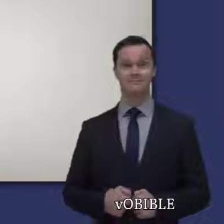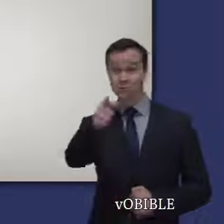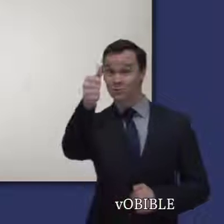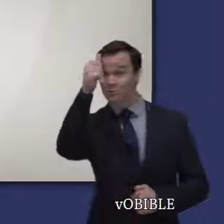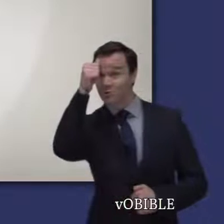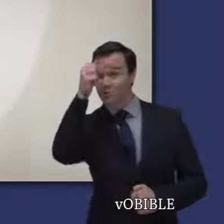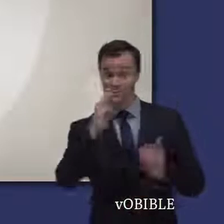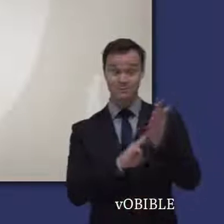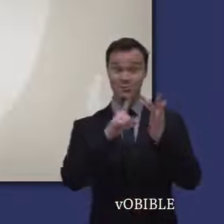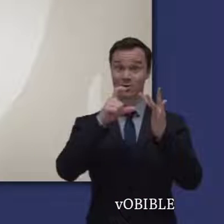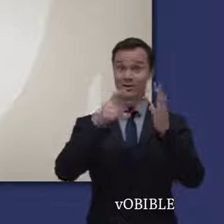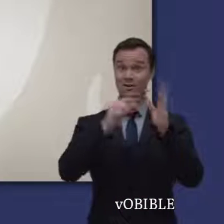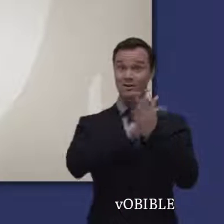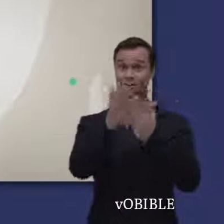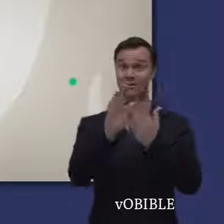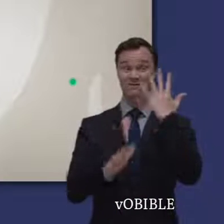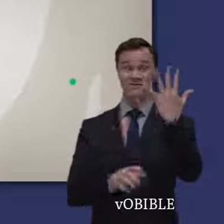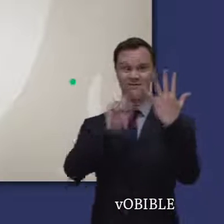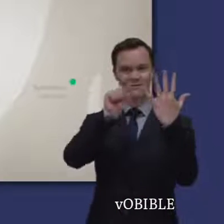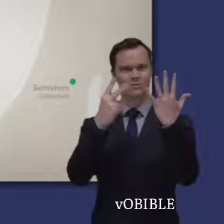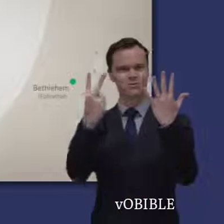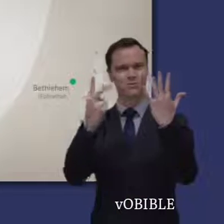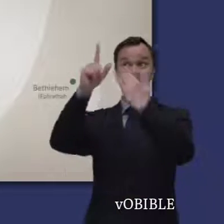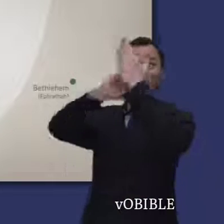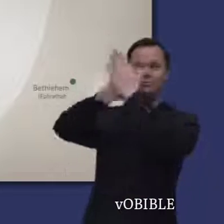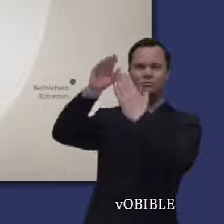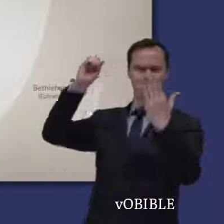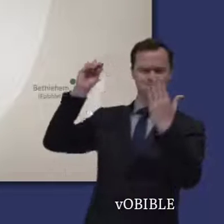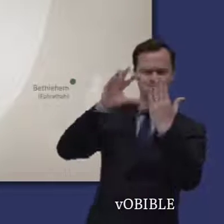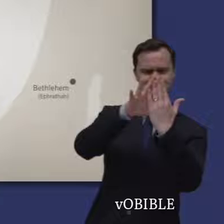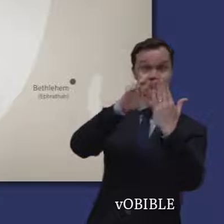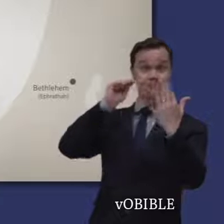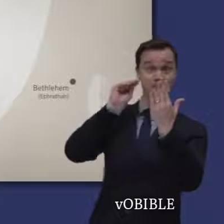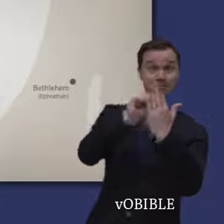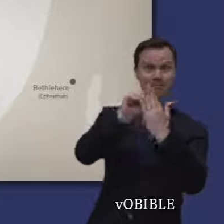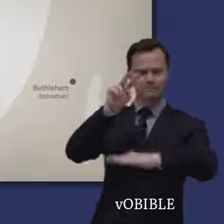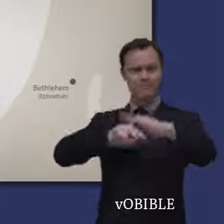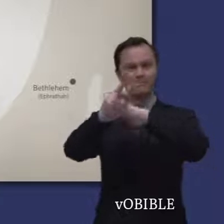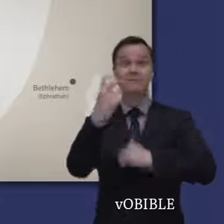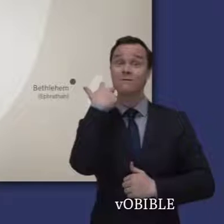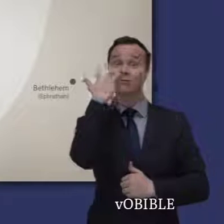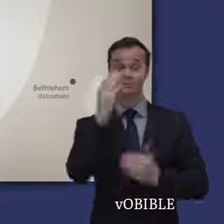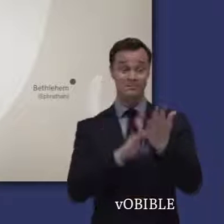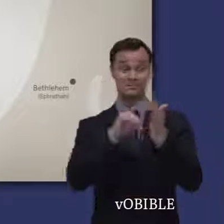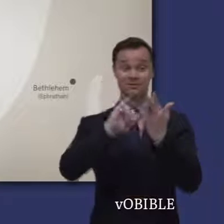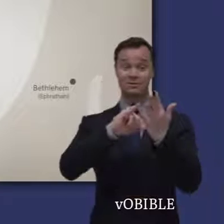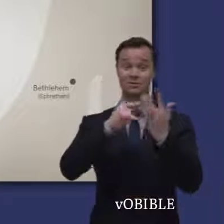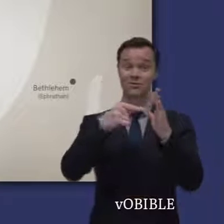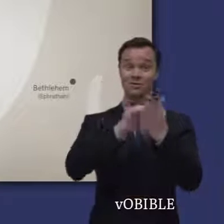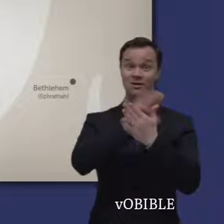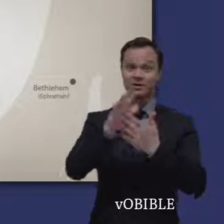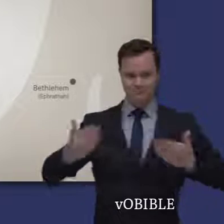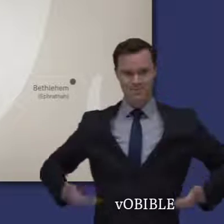Did you know? Jehovah inspired Micah to foretell that Bethlehem Ephrathah would be the birthplace of the